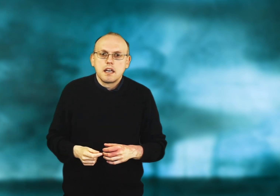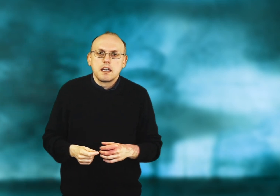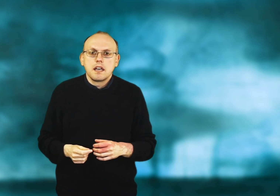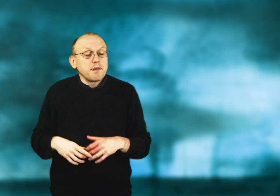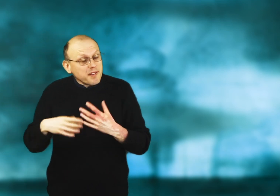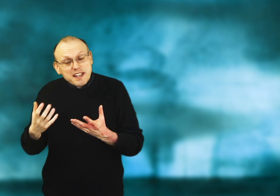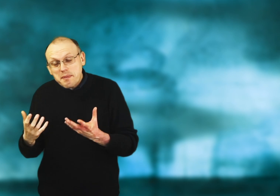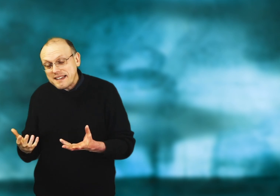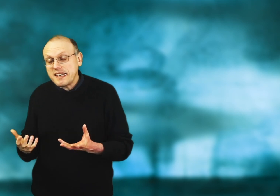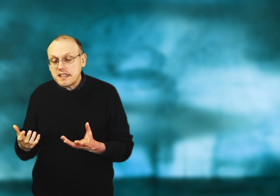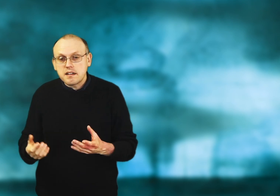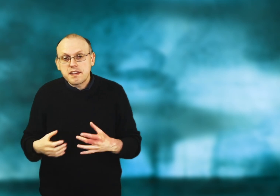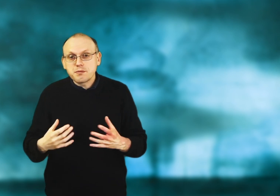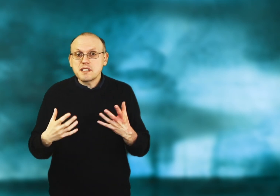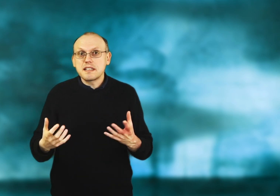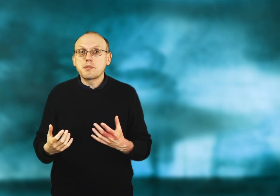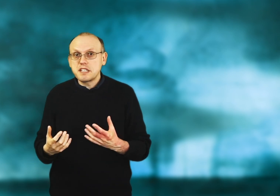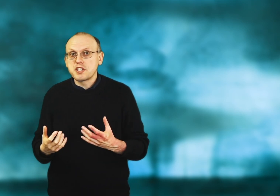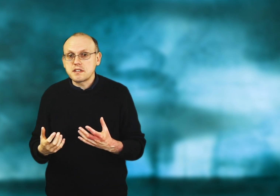If you think about it, these words in appositions,